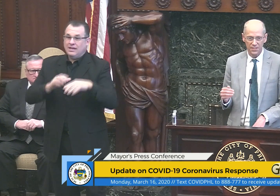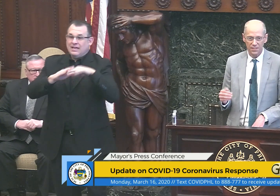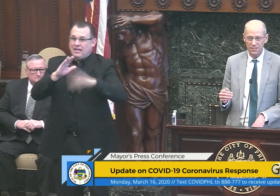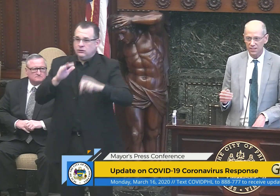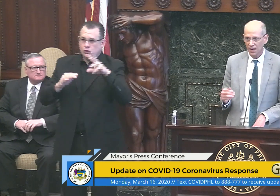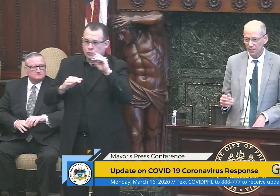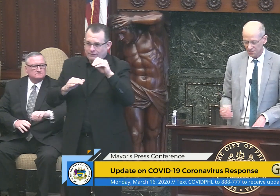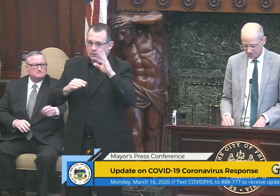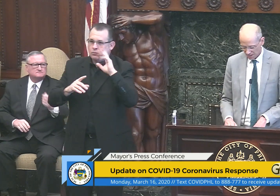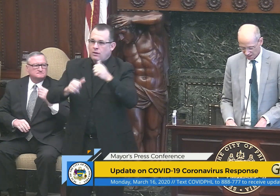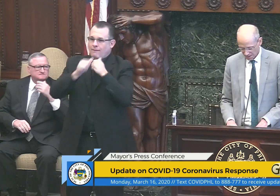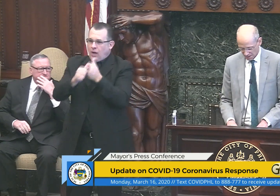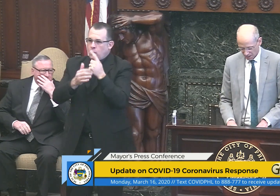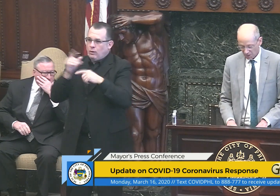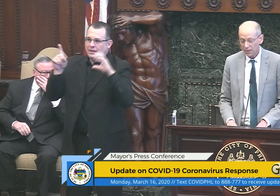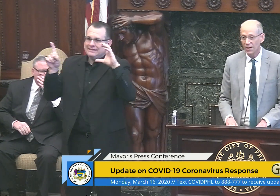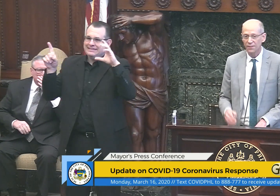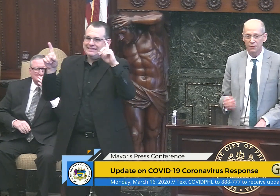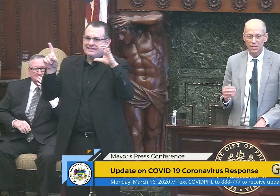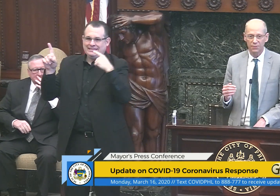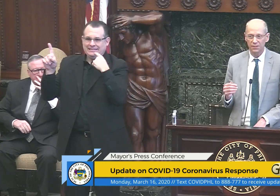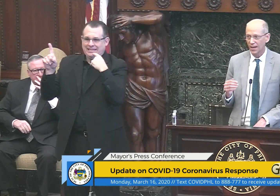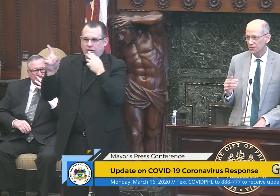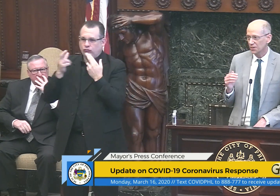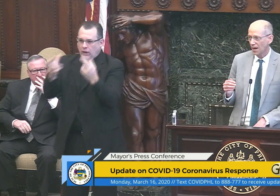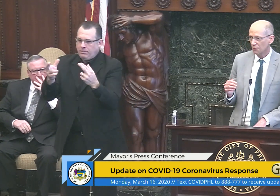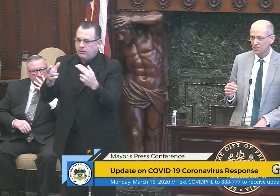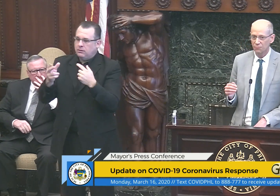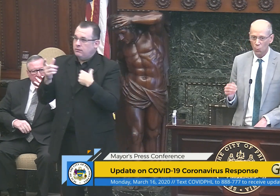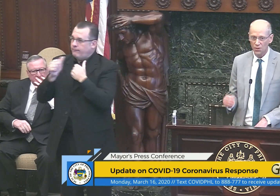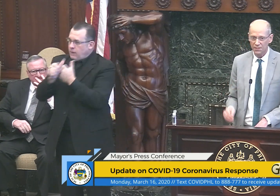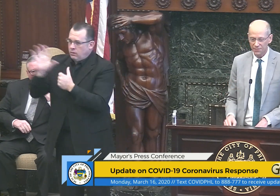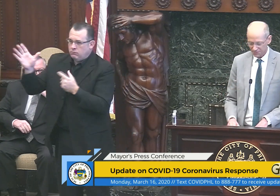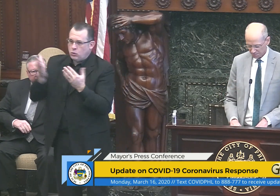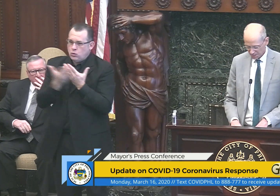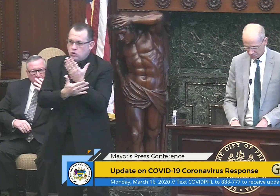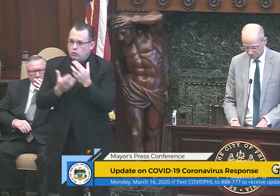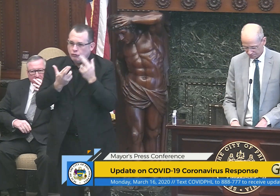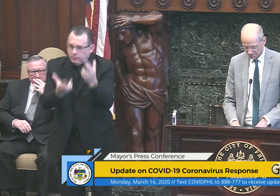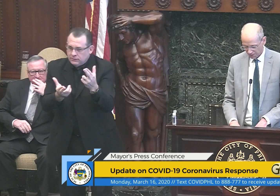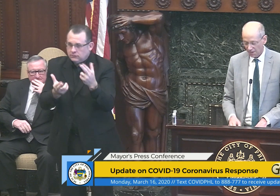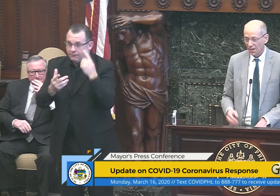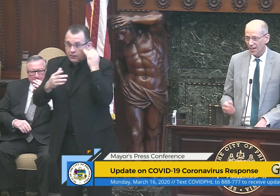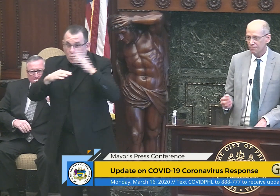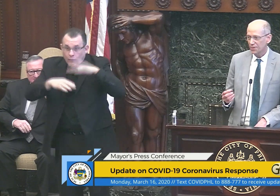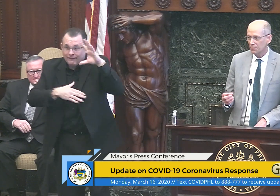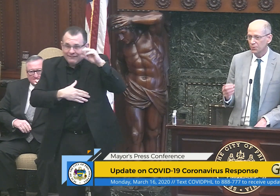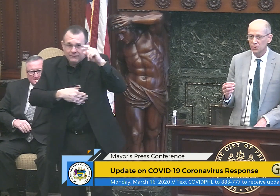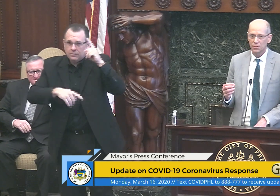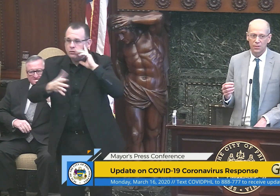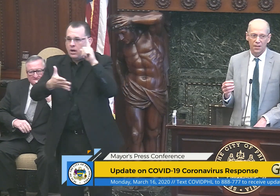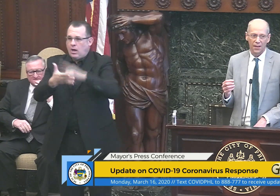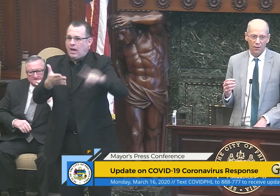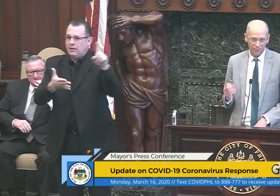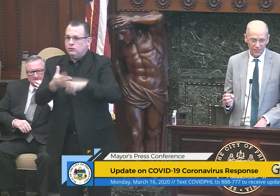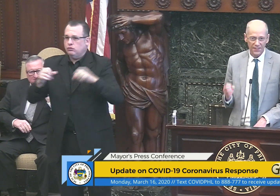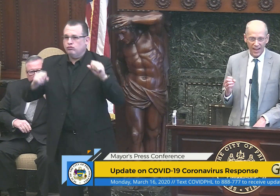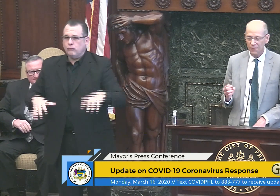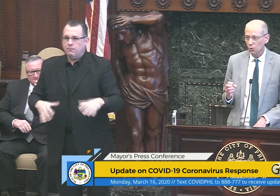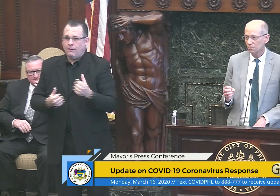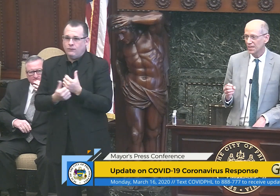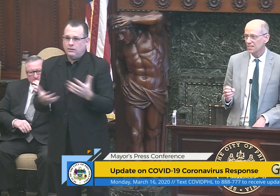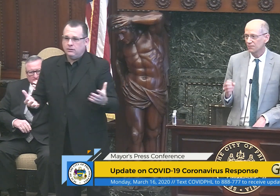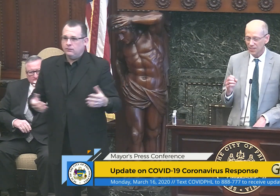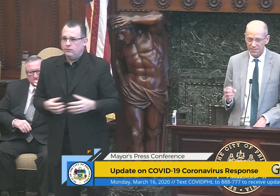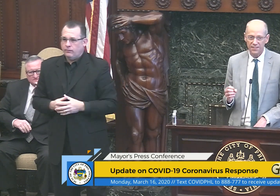consistent with the CDC guidelines today and recommend that people cancel gatherings of more than 50 people. If people feel that they